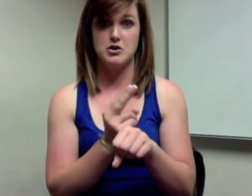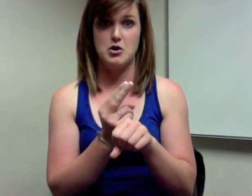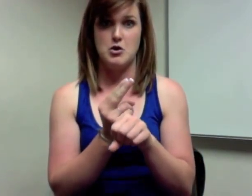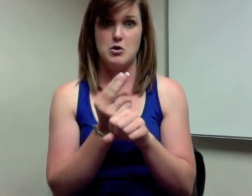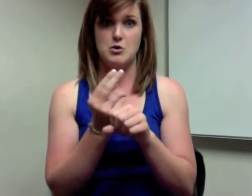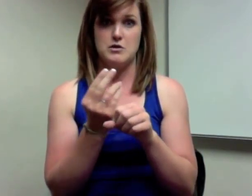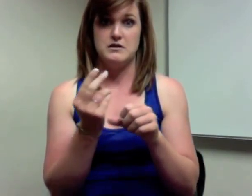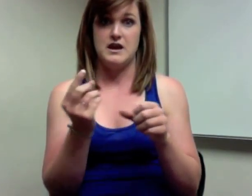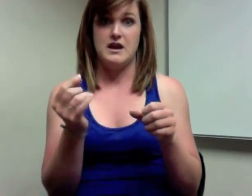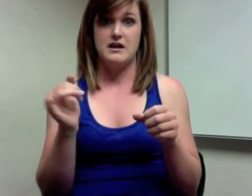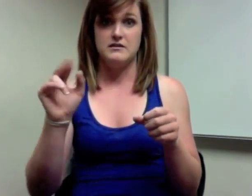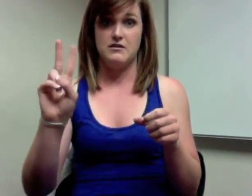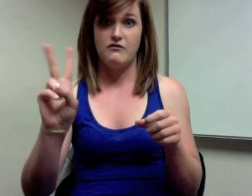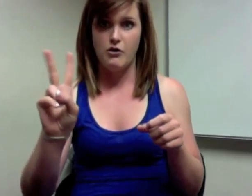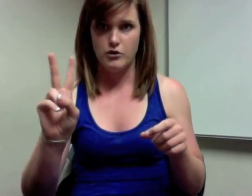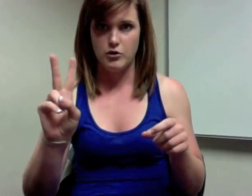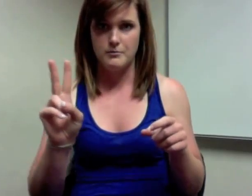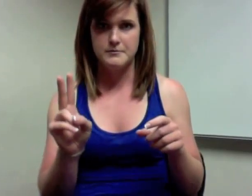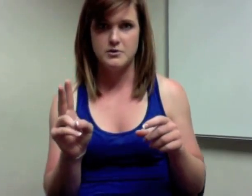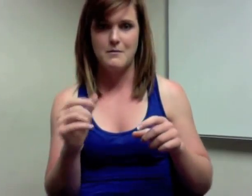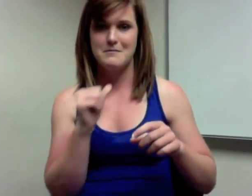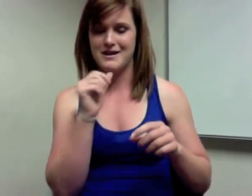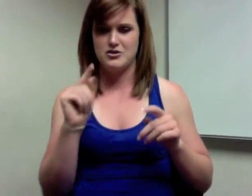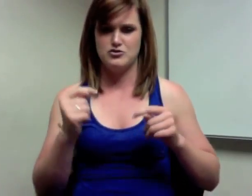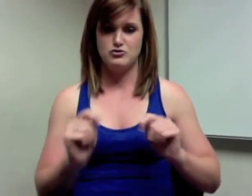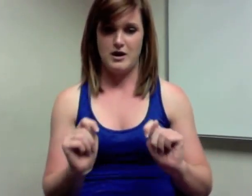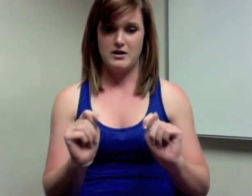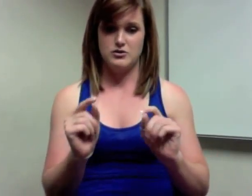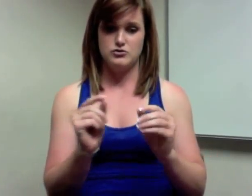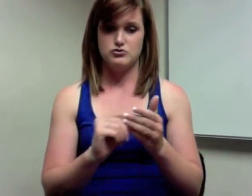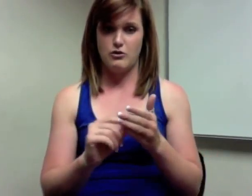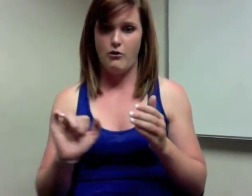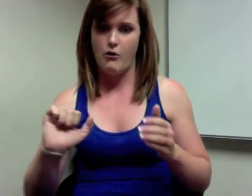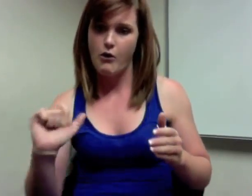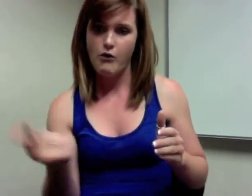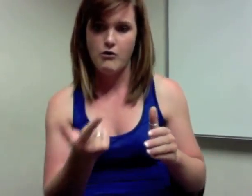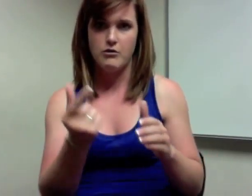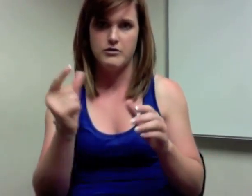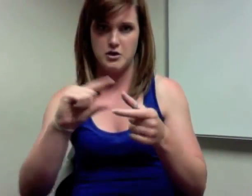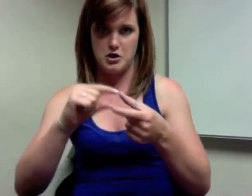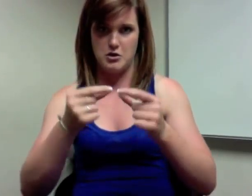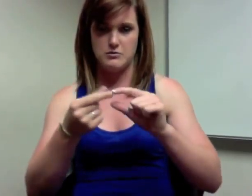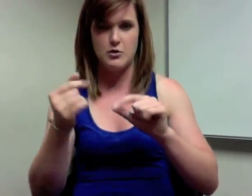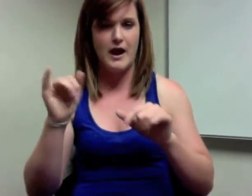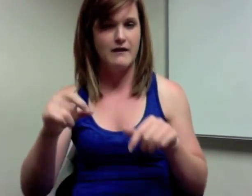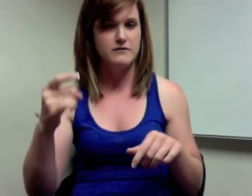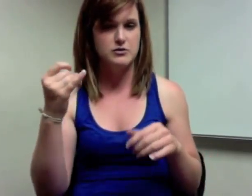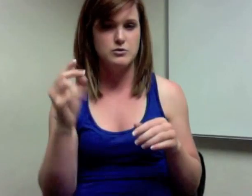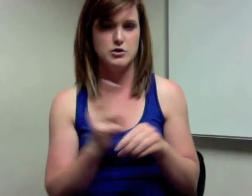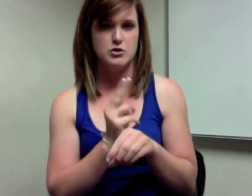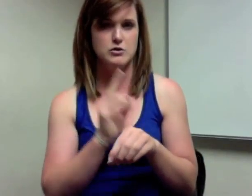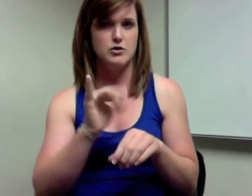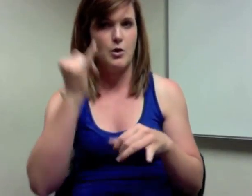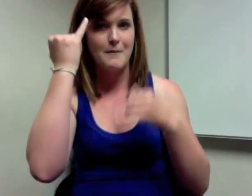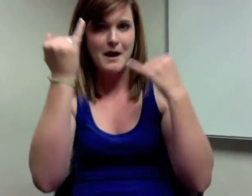of cubes, so you need to use your imagination a little bit here. But we're going to take a cube, I'll put one in